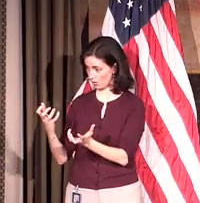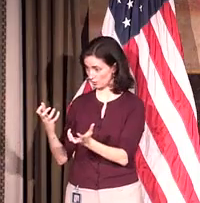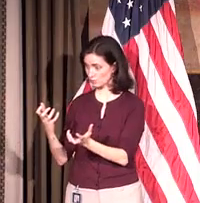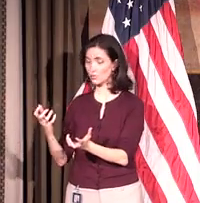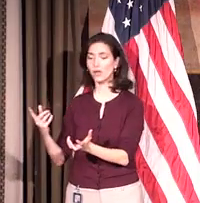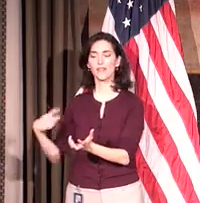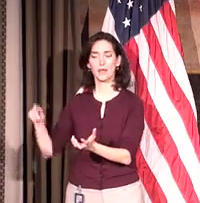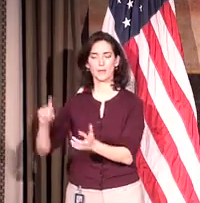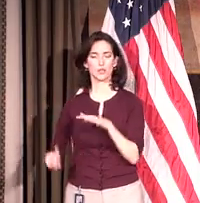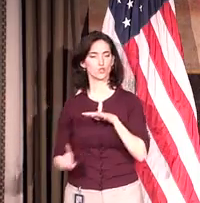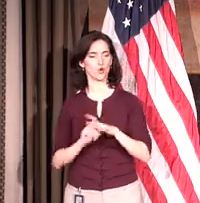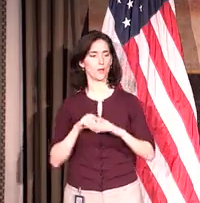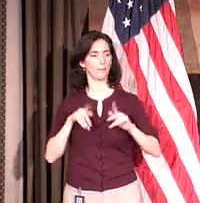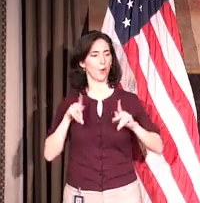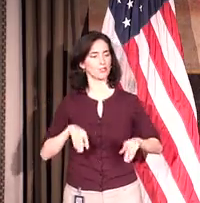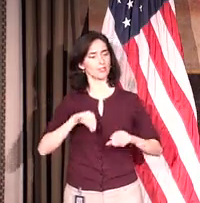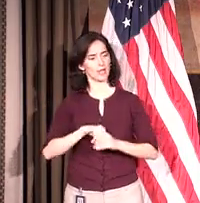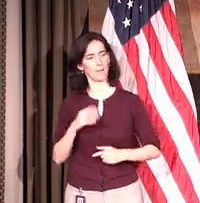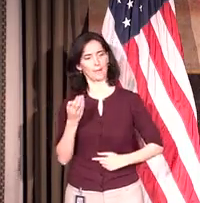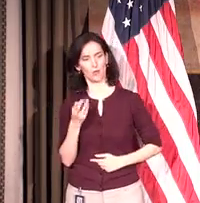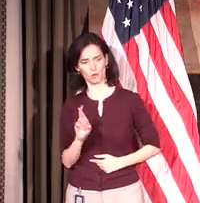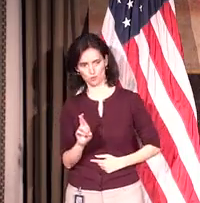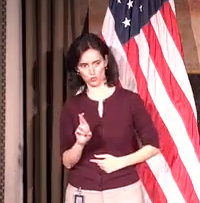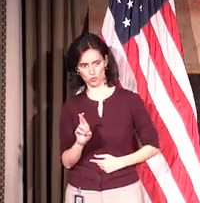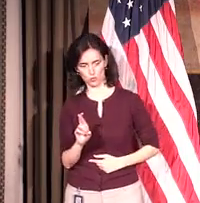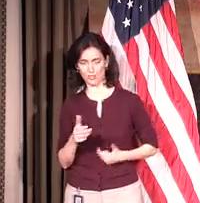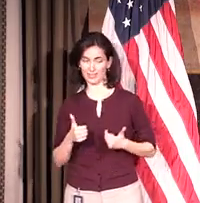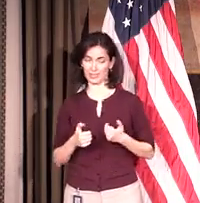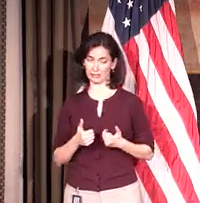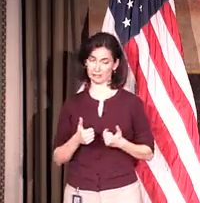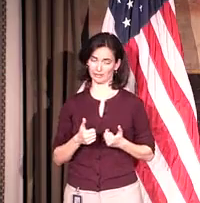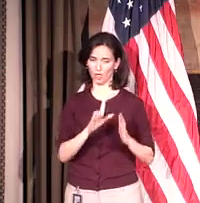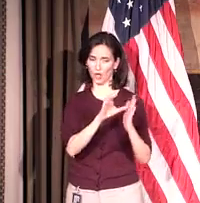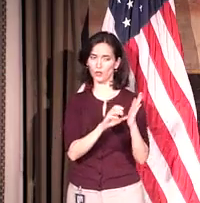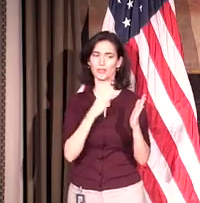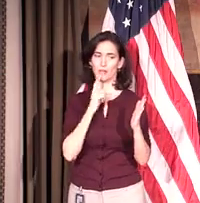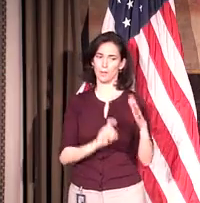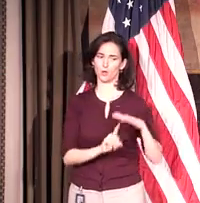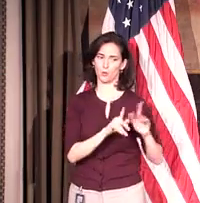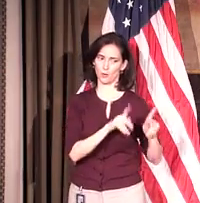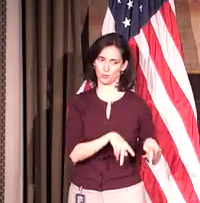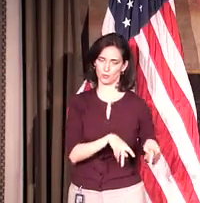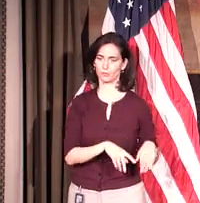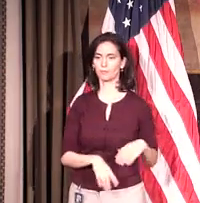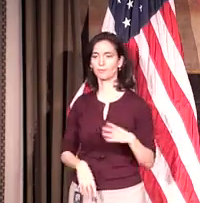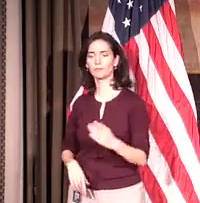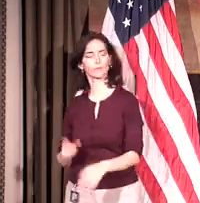meet in person in Baton Rouge. Yes, sir. Do you still